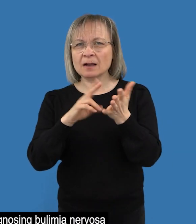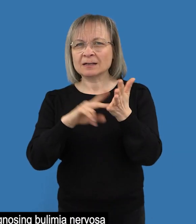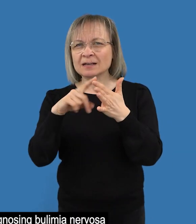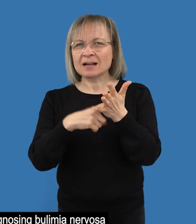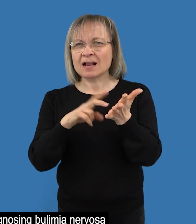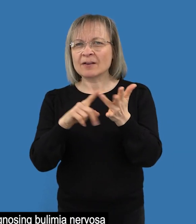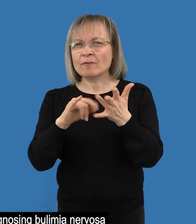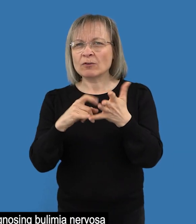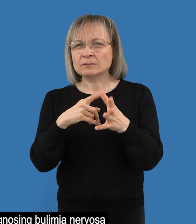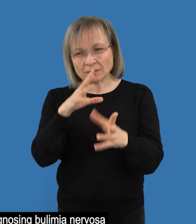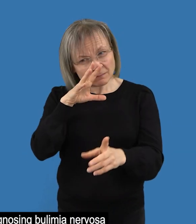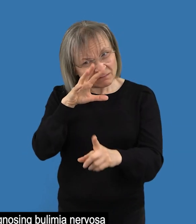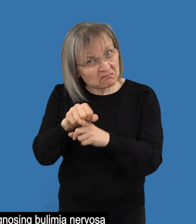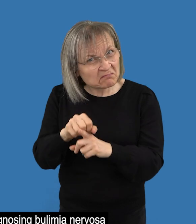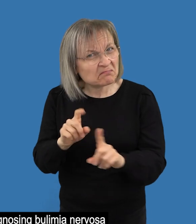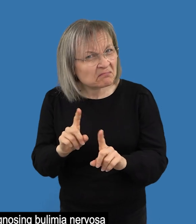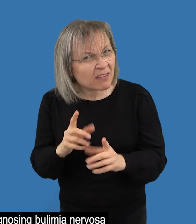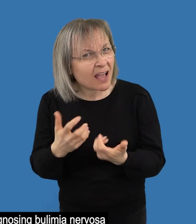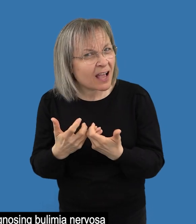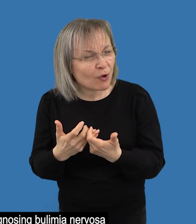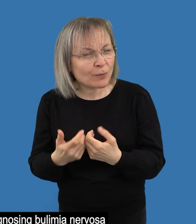Diagnosing bulimia nervosa.